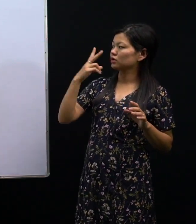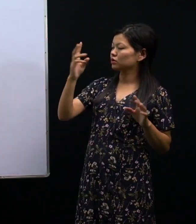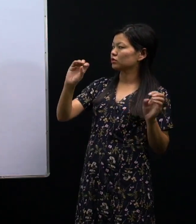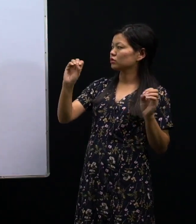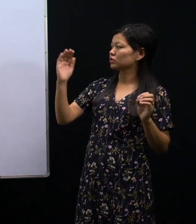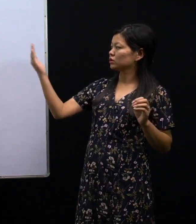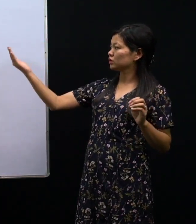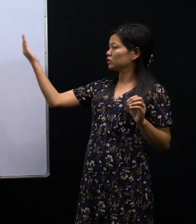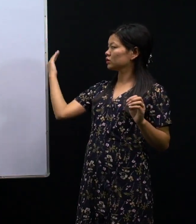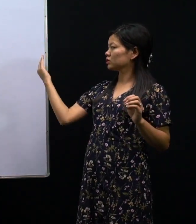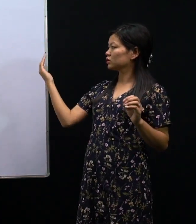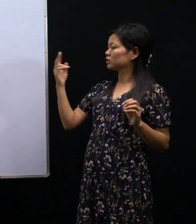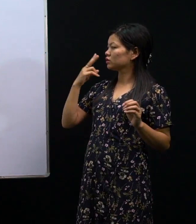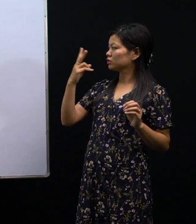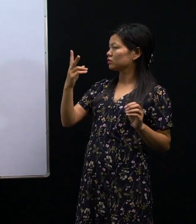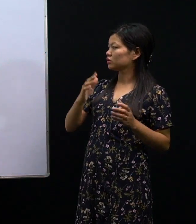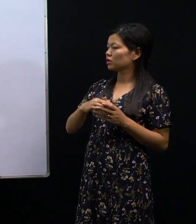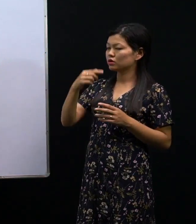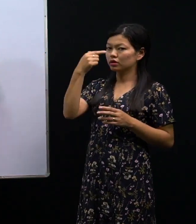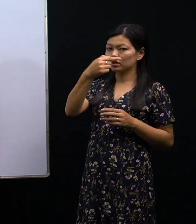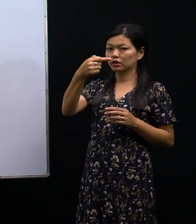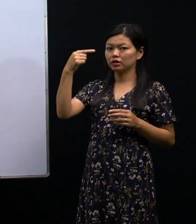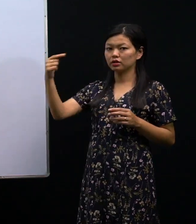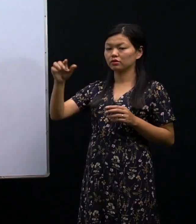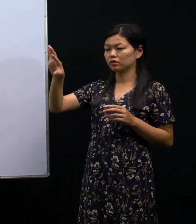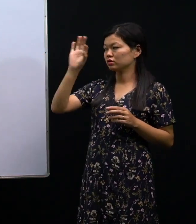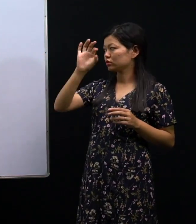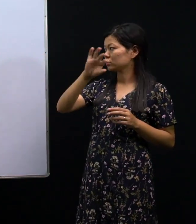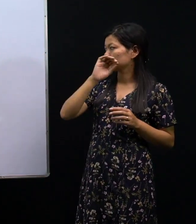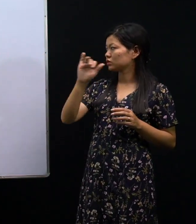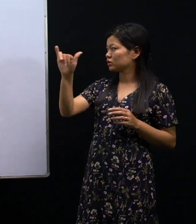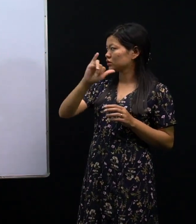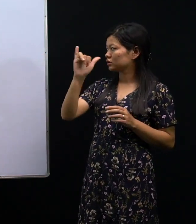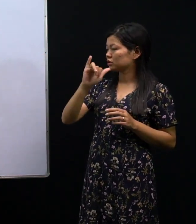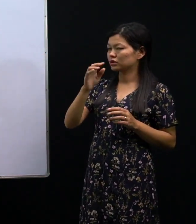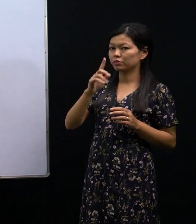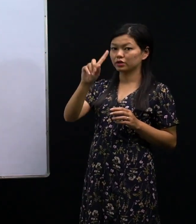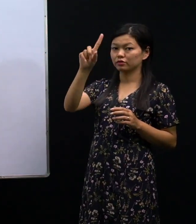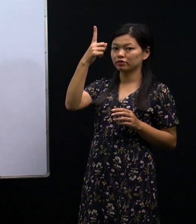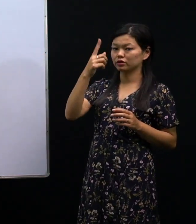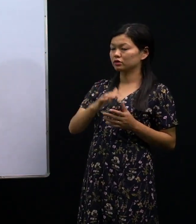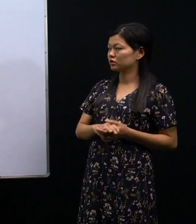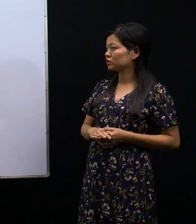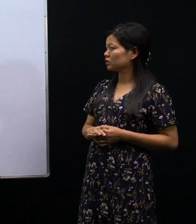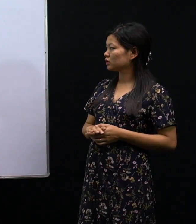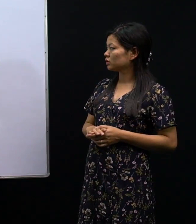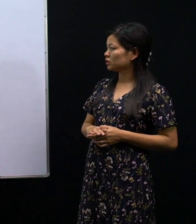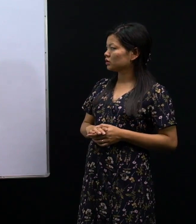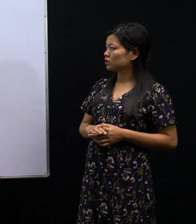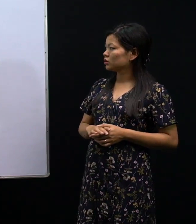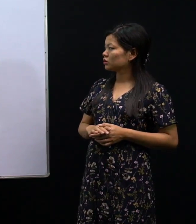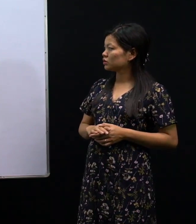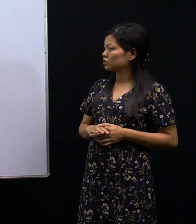products, which one is negative? These two are negative. Now among the negative terms, which are